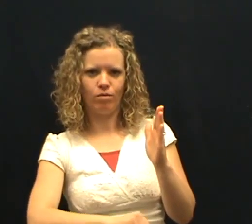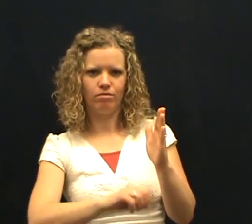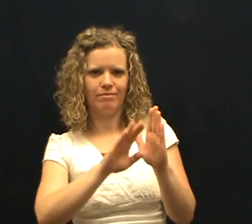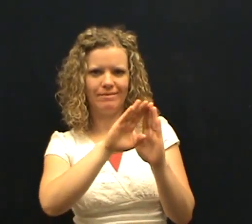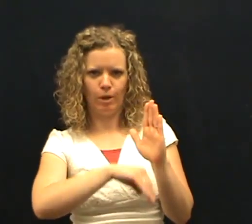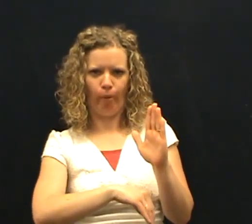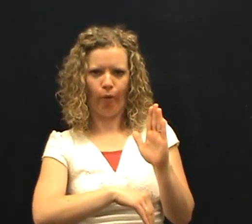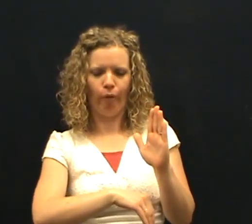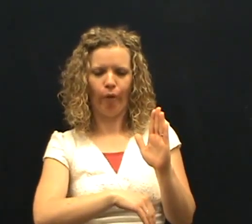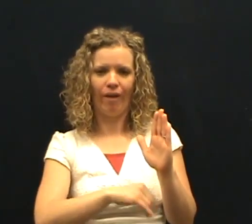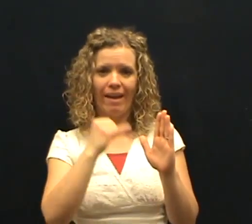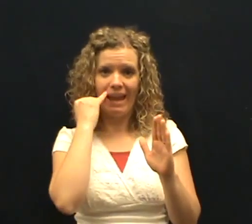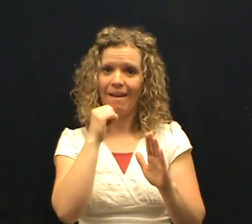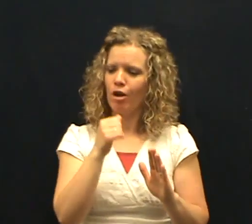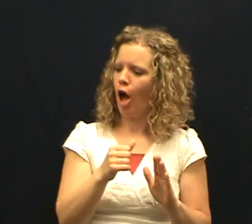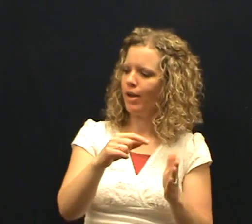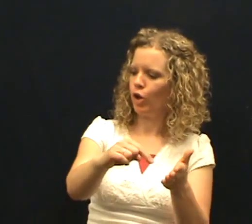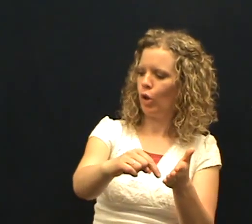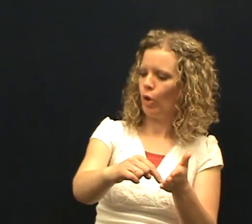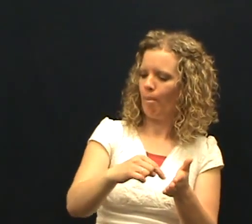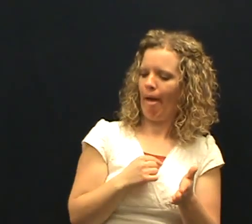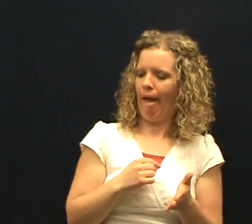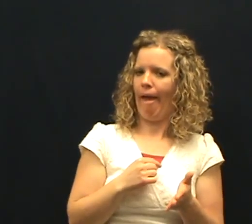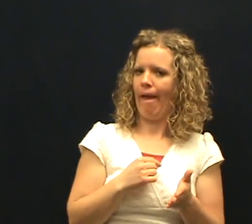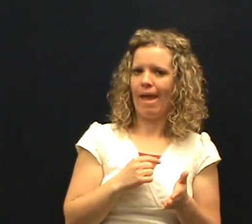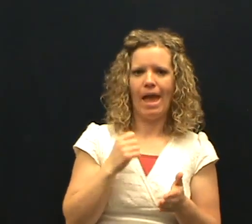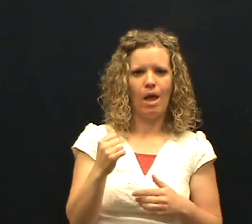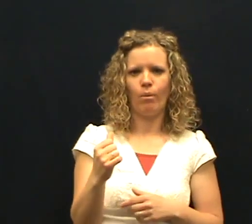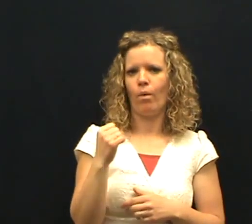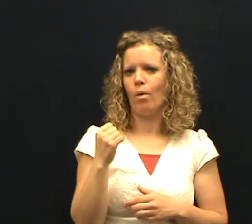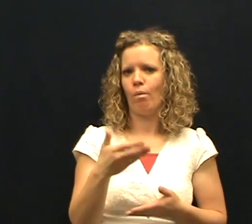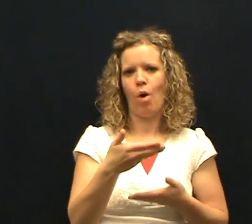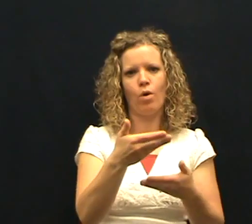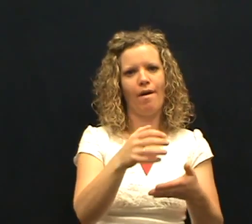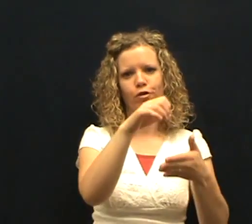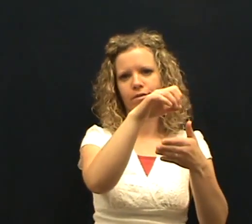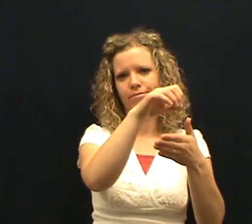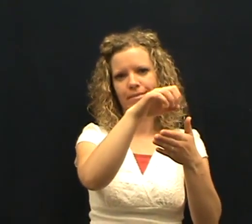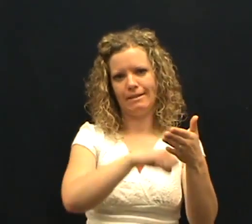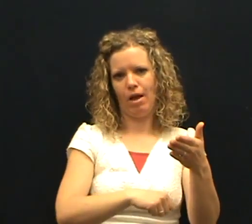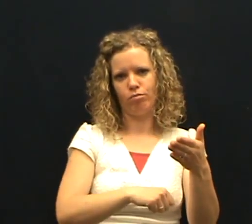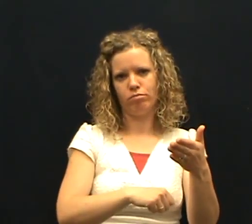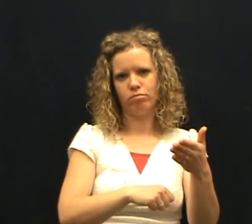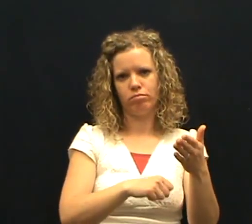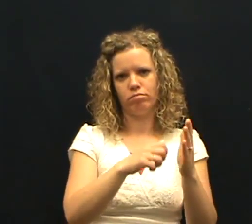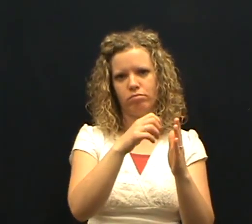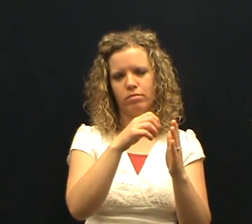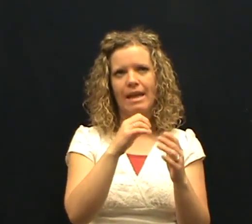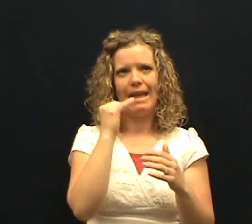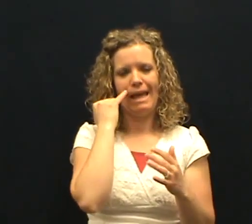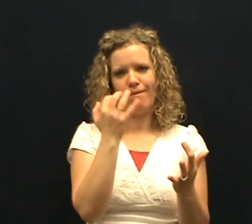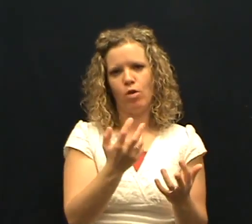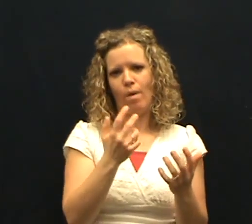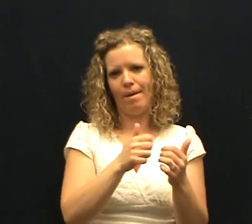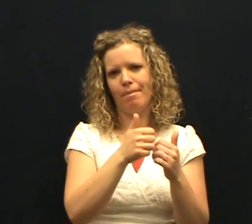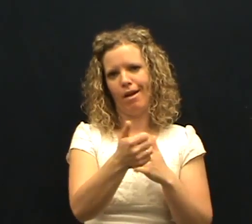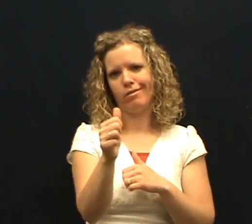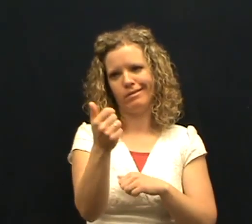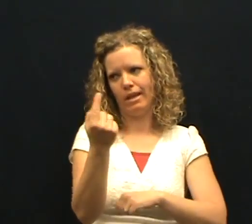anyway, and you won't get a discount if you wait past the 10 days. And so the maximum